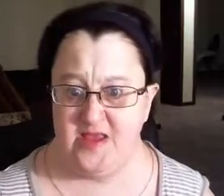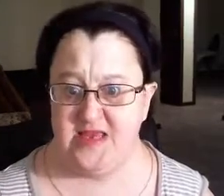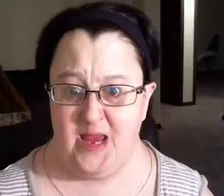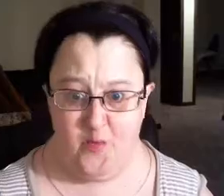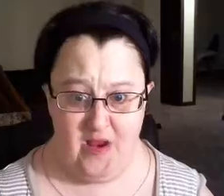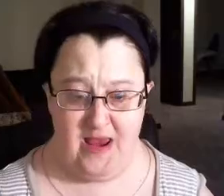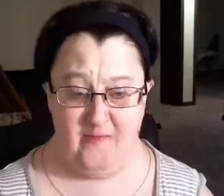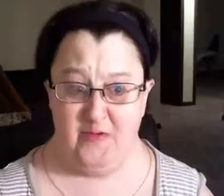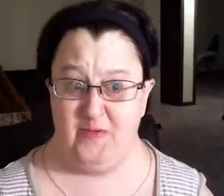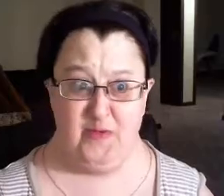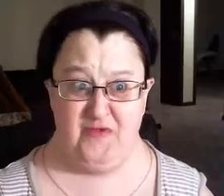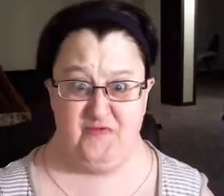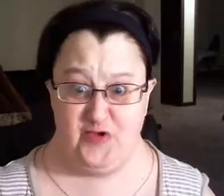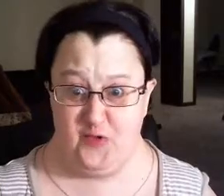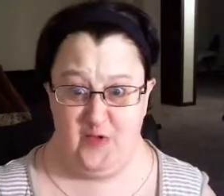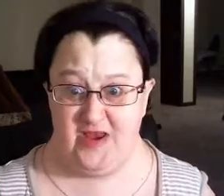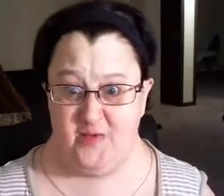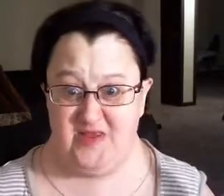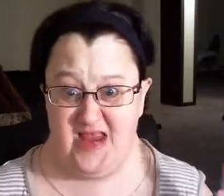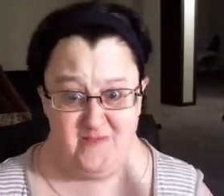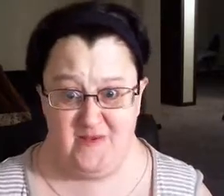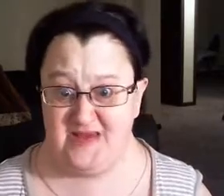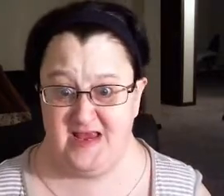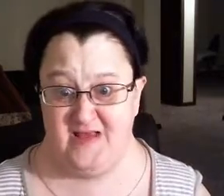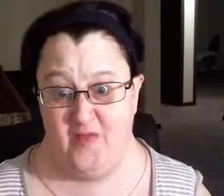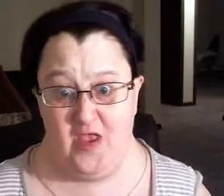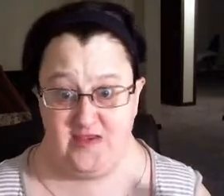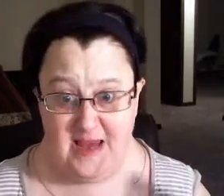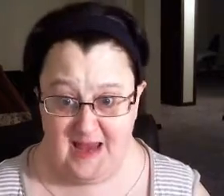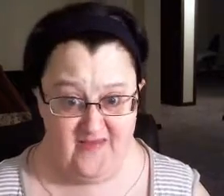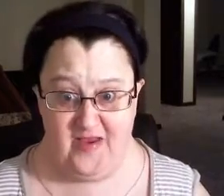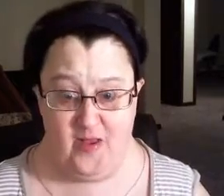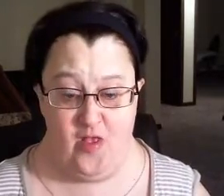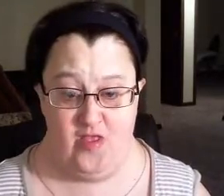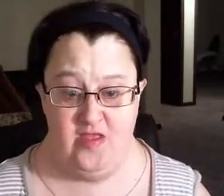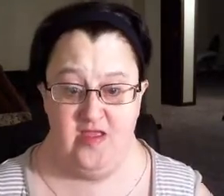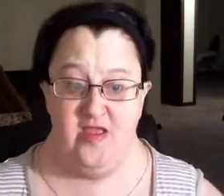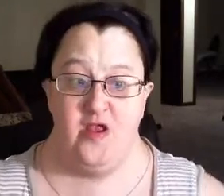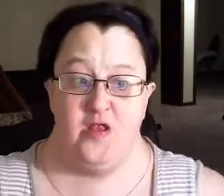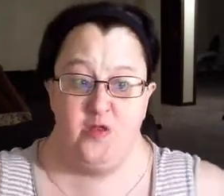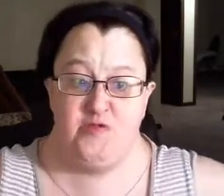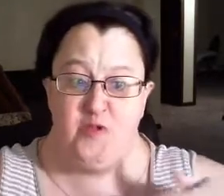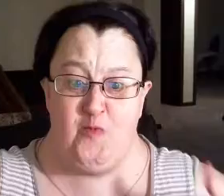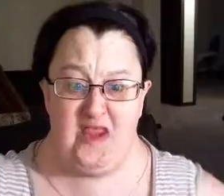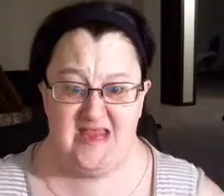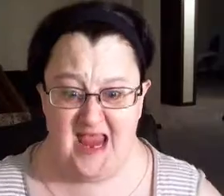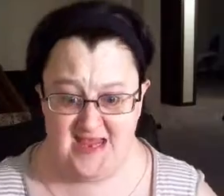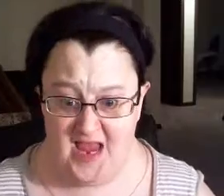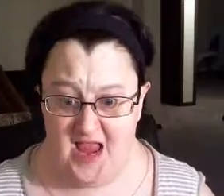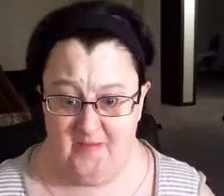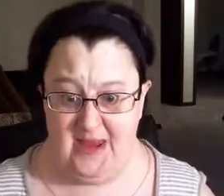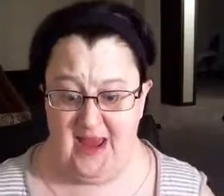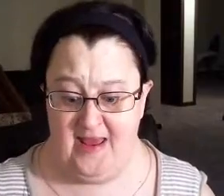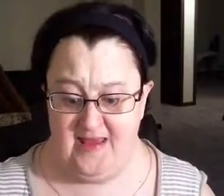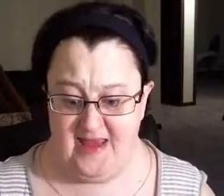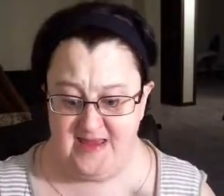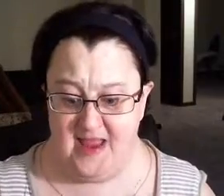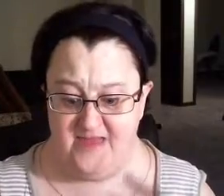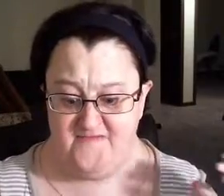lost any weight now i've doing this for two weeks i wasn't expecting to have lost anything at all losing weight takes time and that's not the